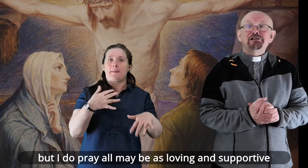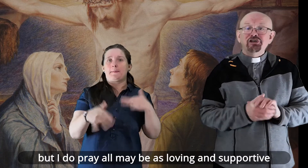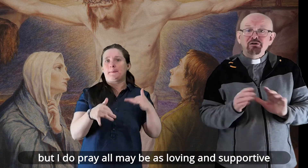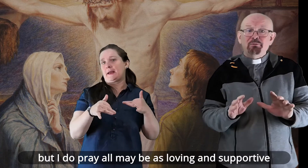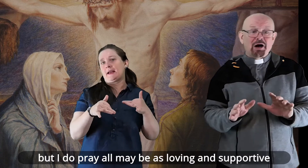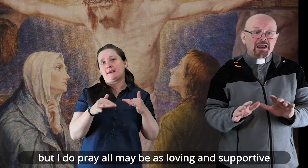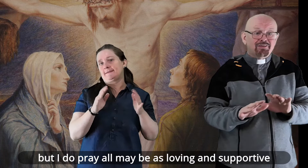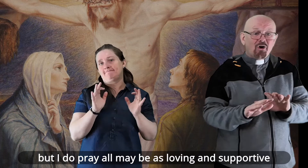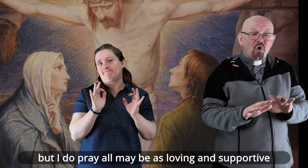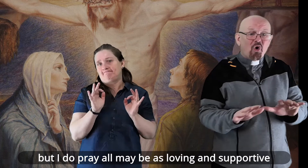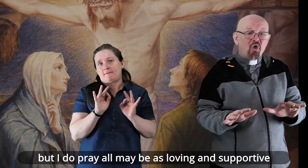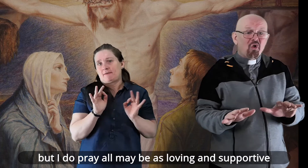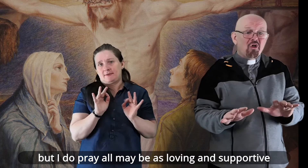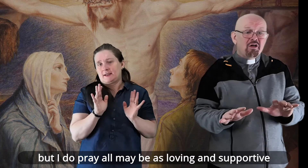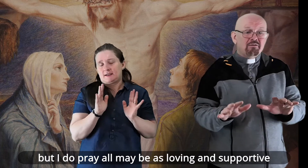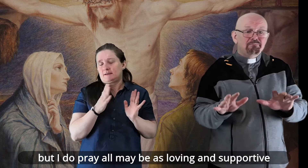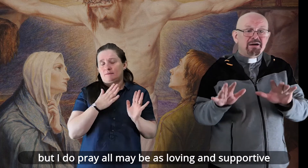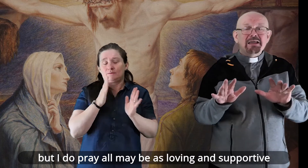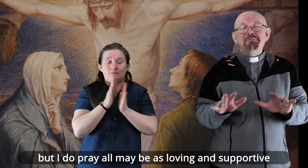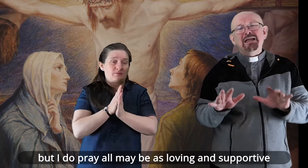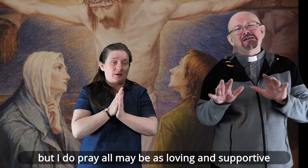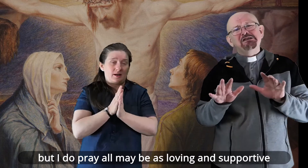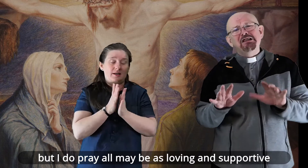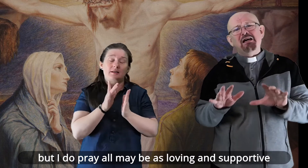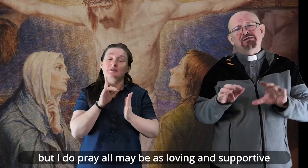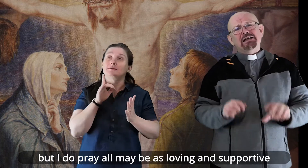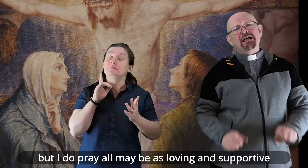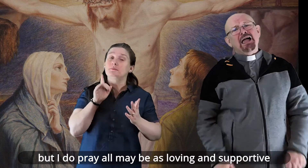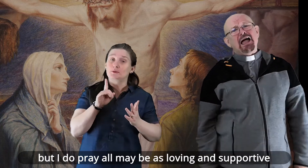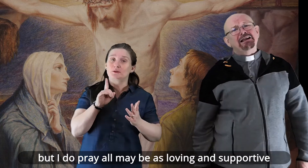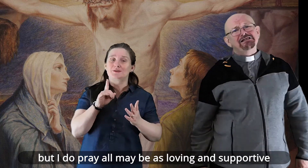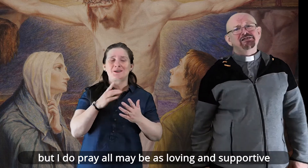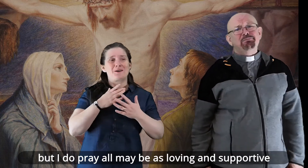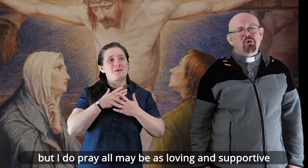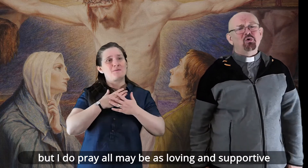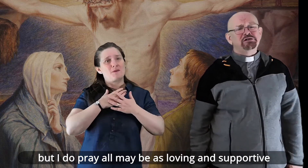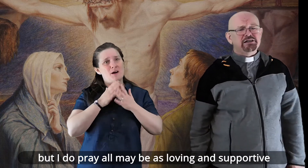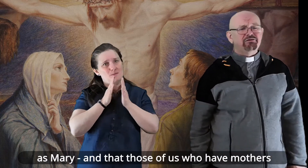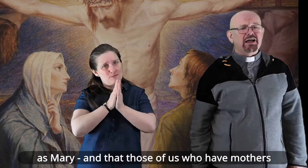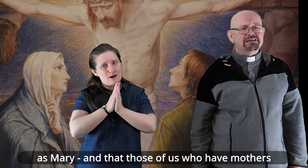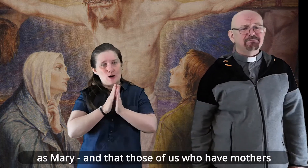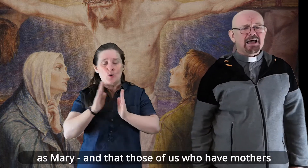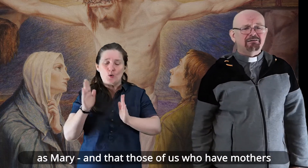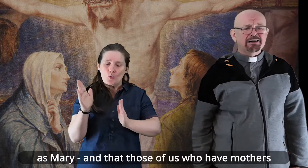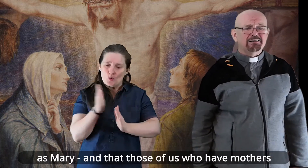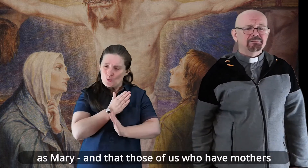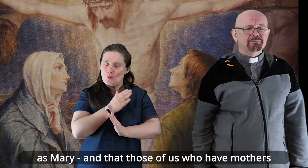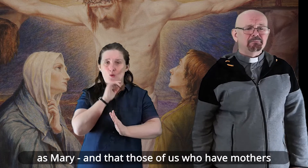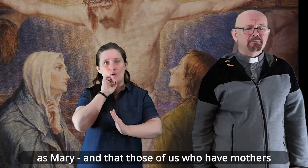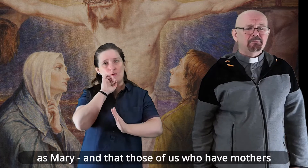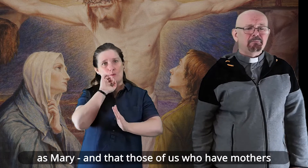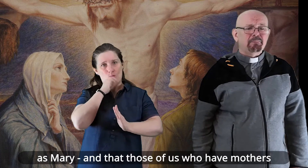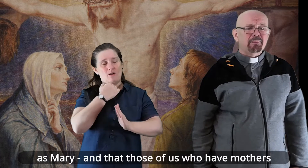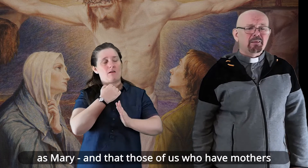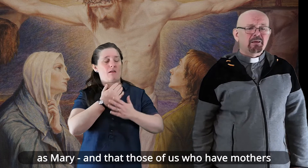But I do pray that all may be as loving and supportive as Mary.